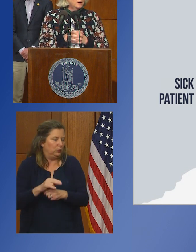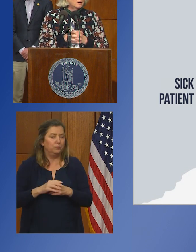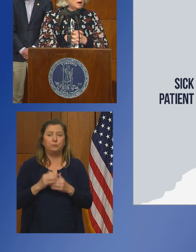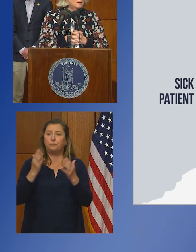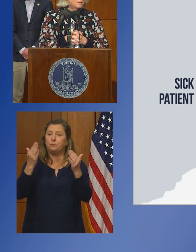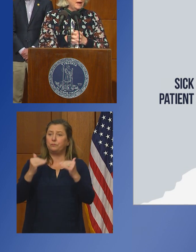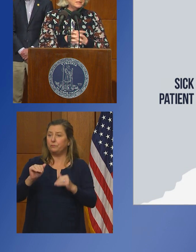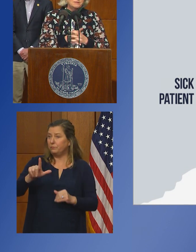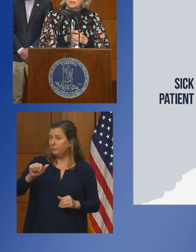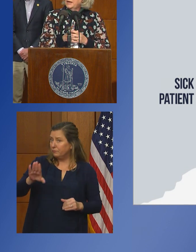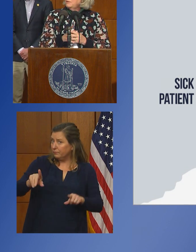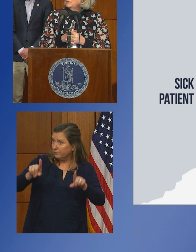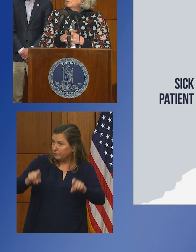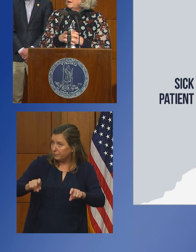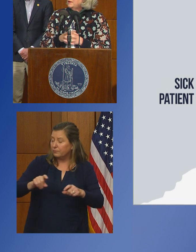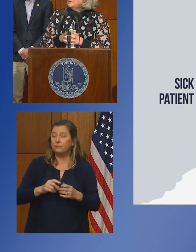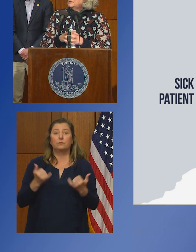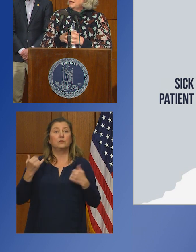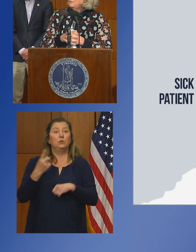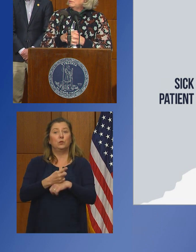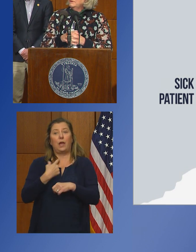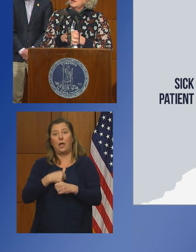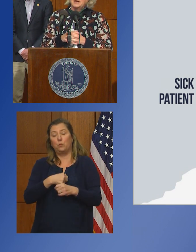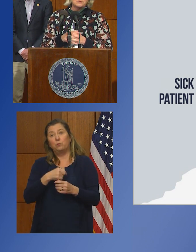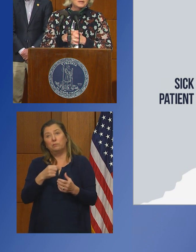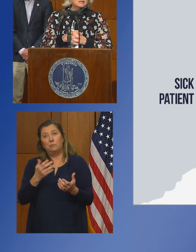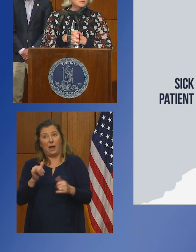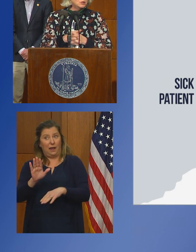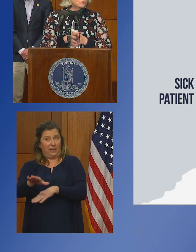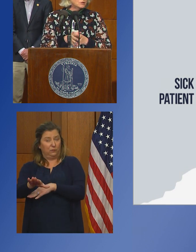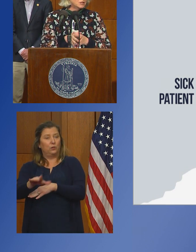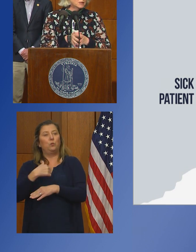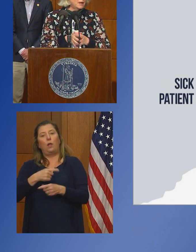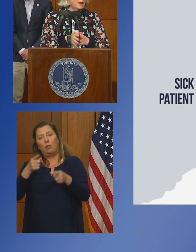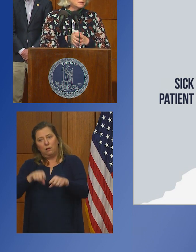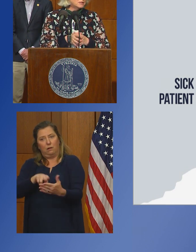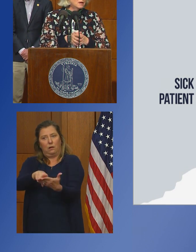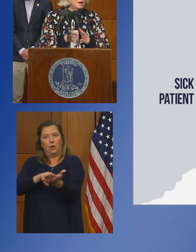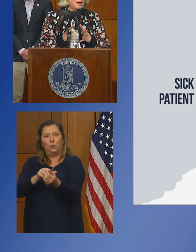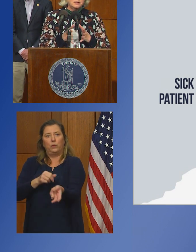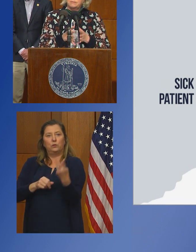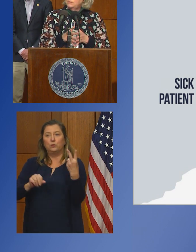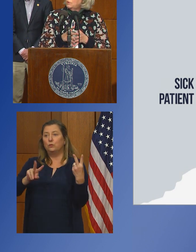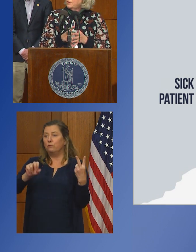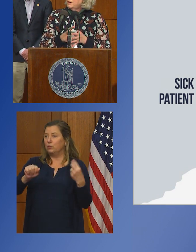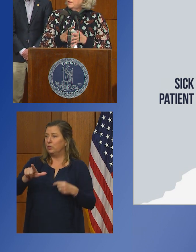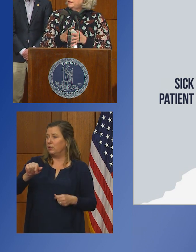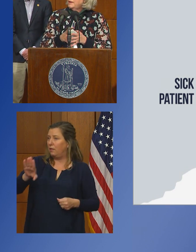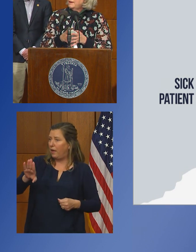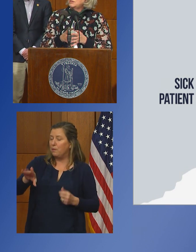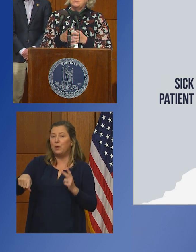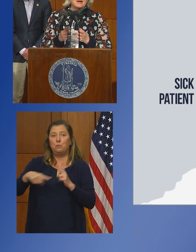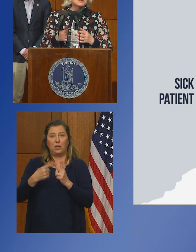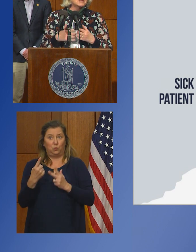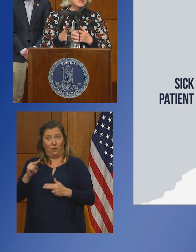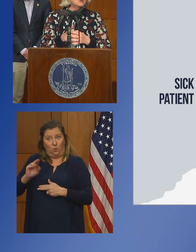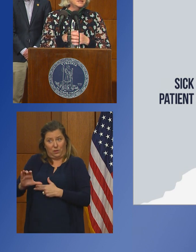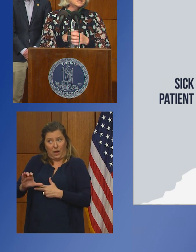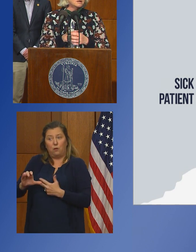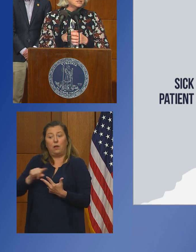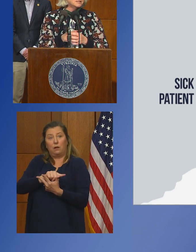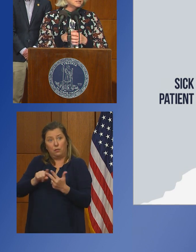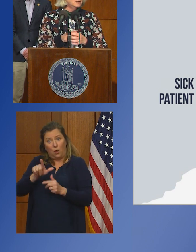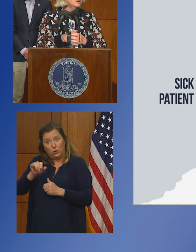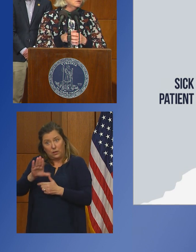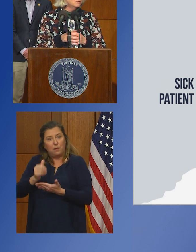tests, we are, as of today, by the end of the day, we will have contracted with 2 Virginia labs and a North Carolina lab to be able to